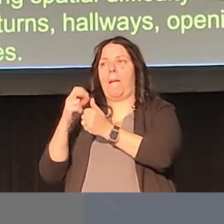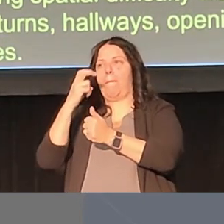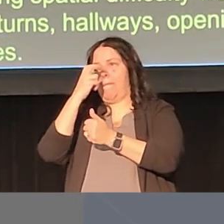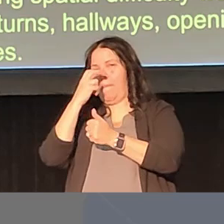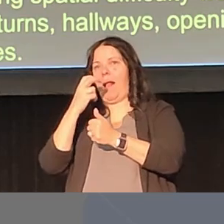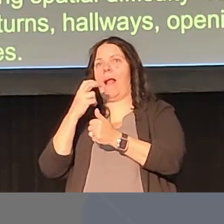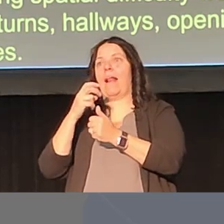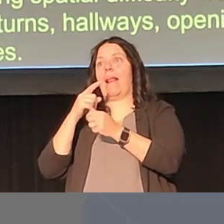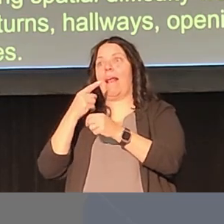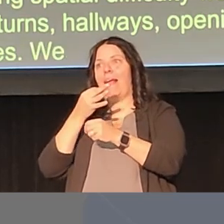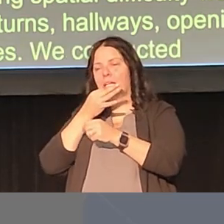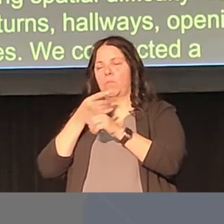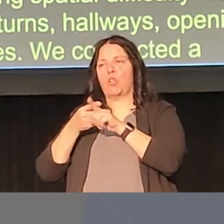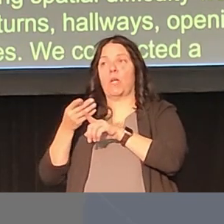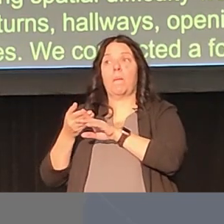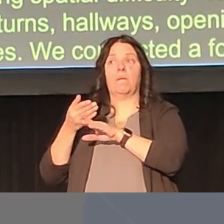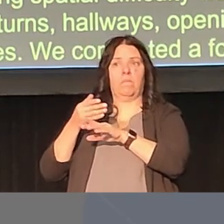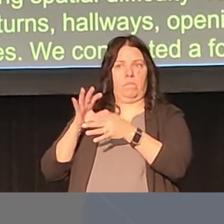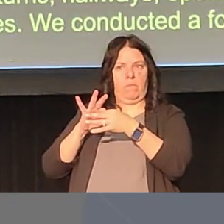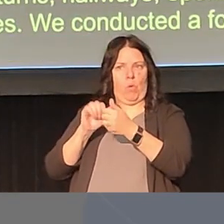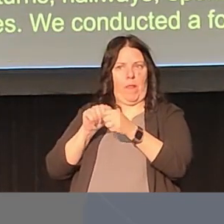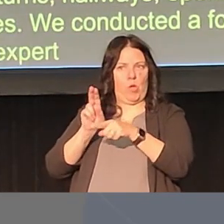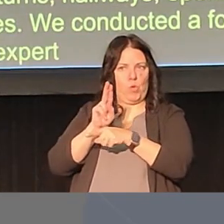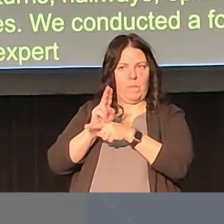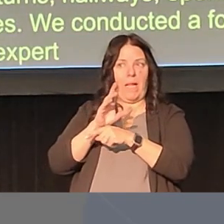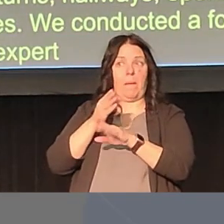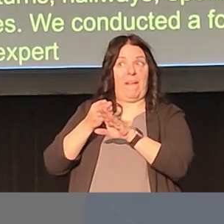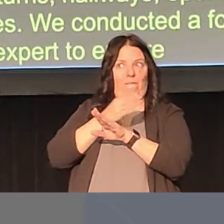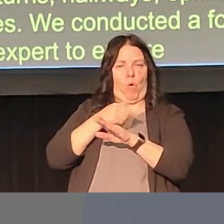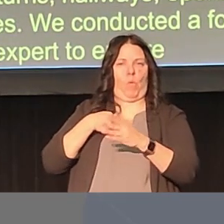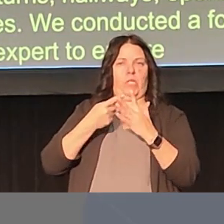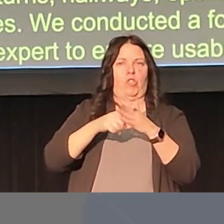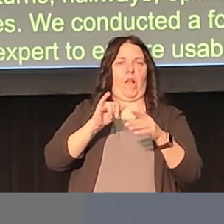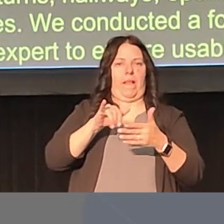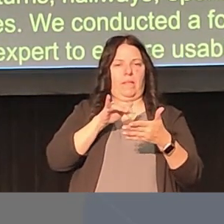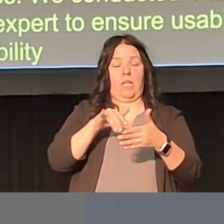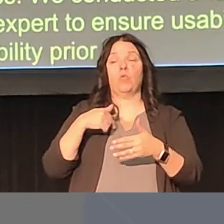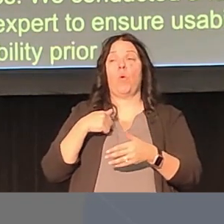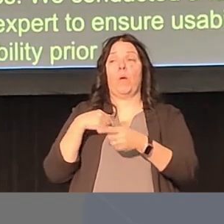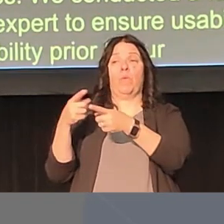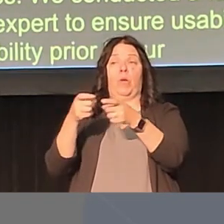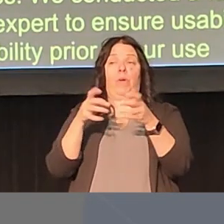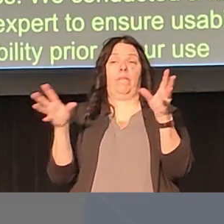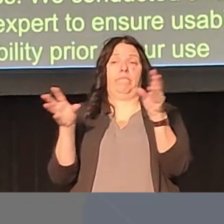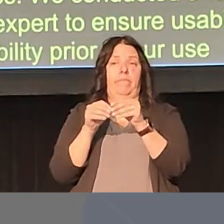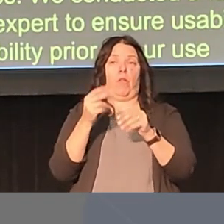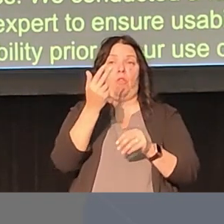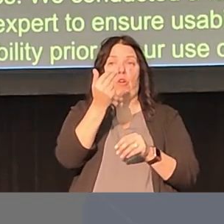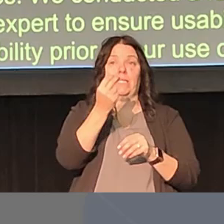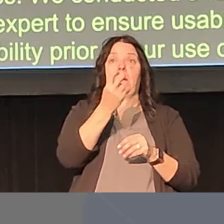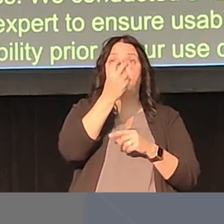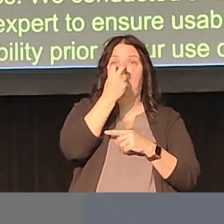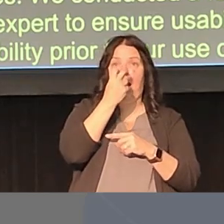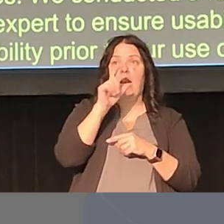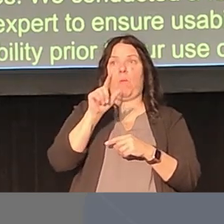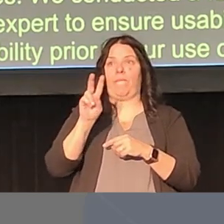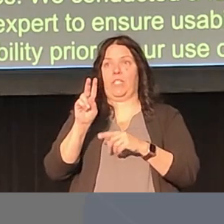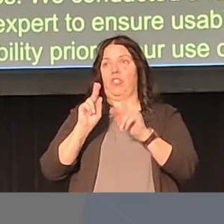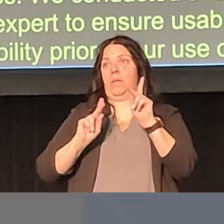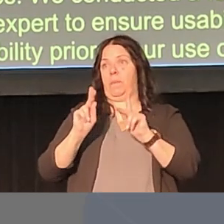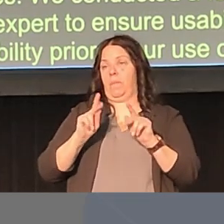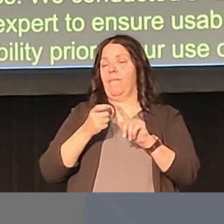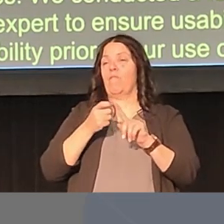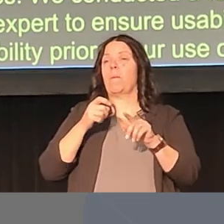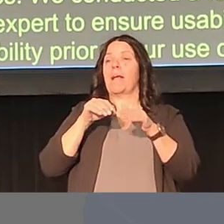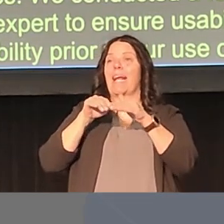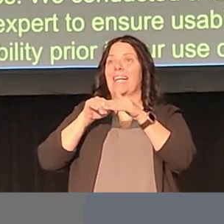accessibility prior to our user study. So we recruited 13 blind and low vision participants from an accessible